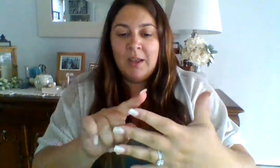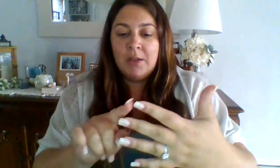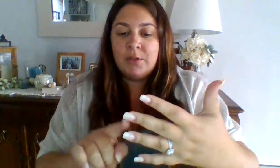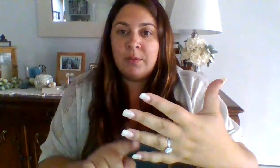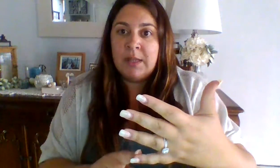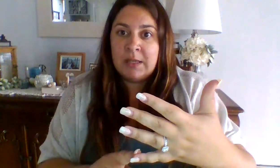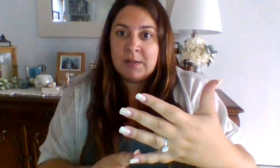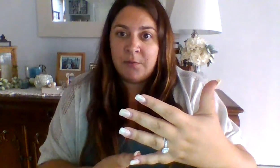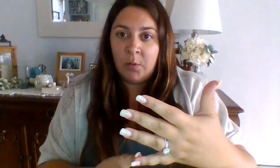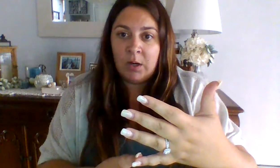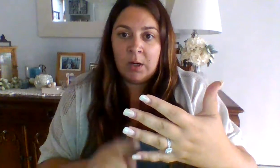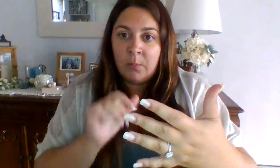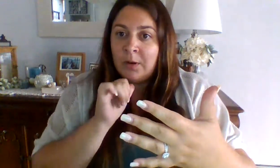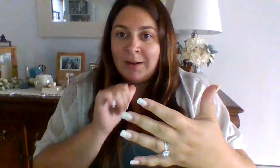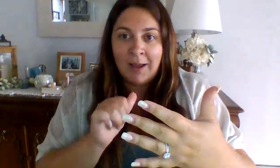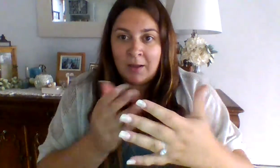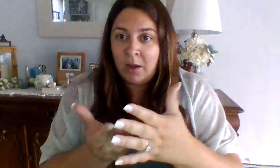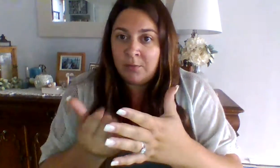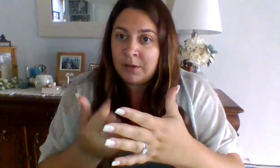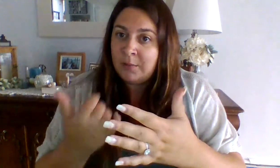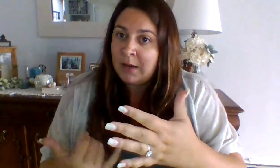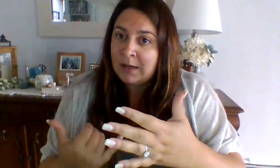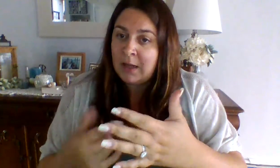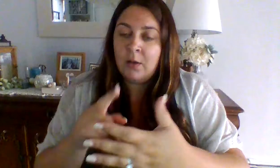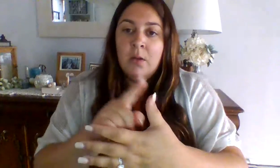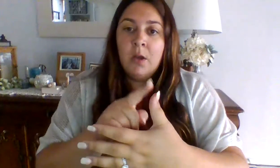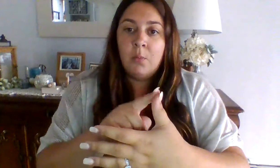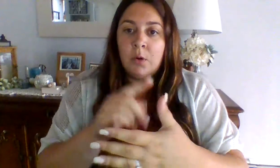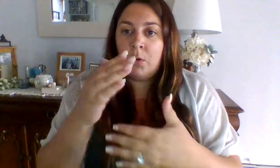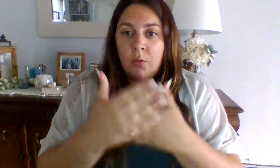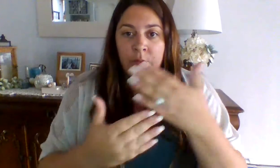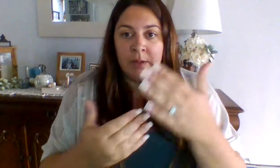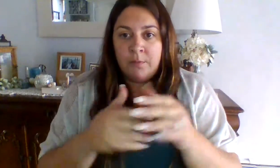So these 4 we're not covering right now. We're only